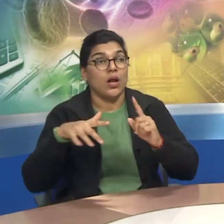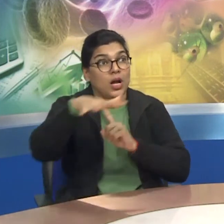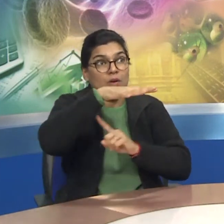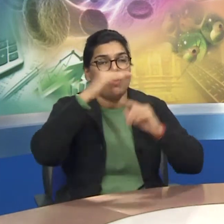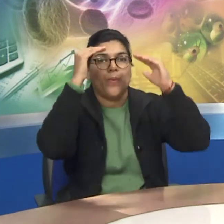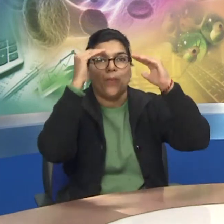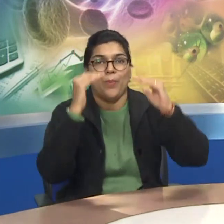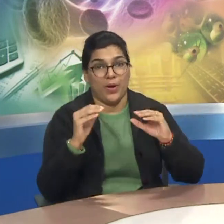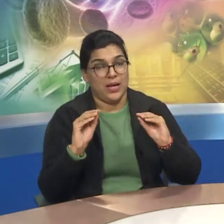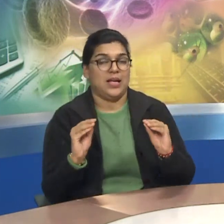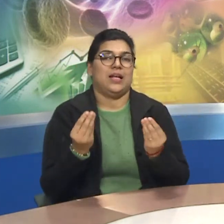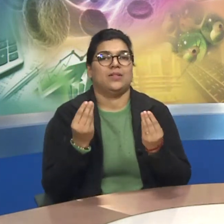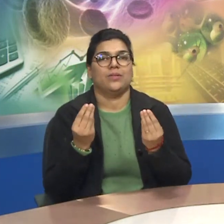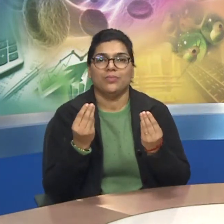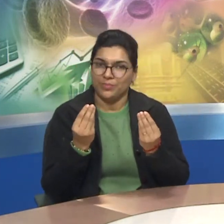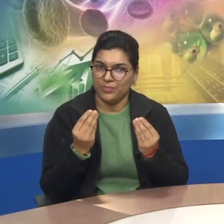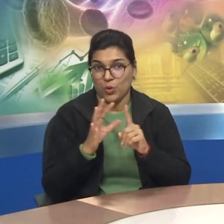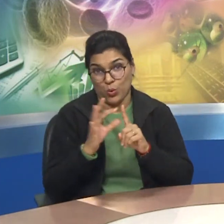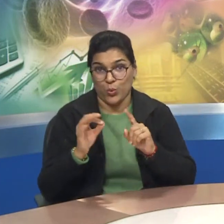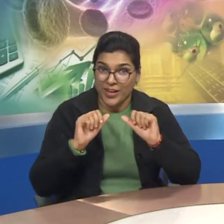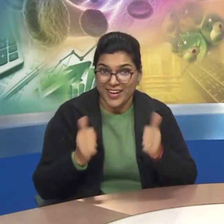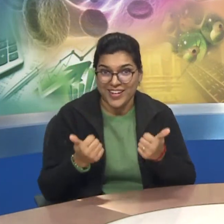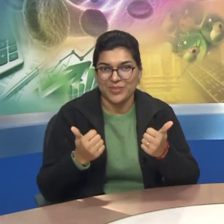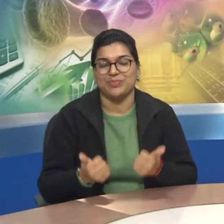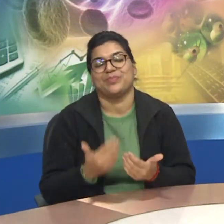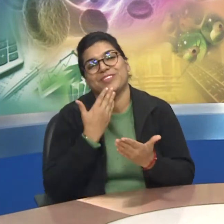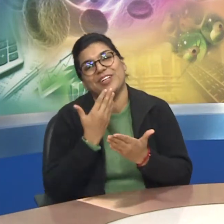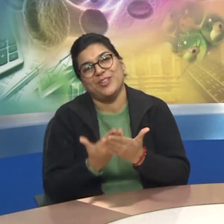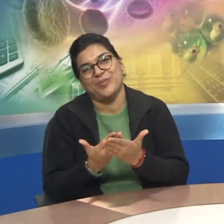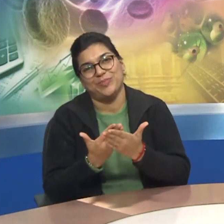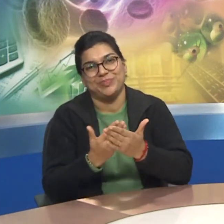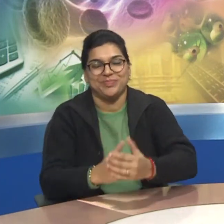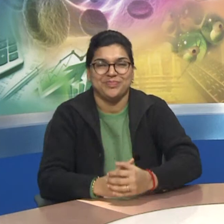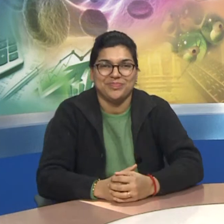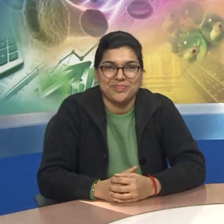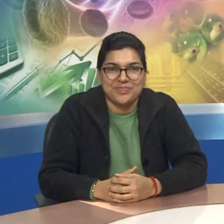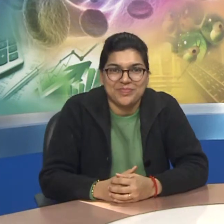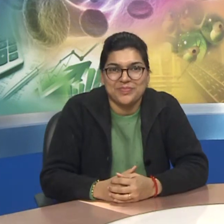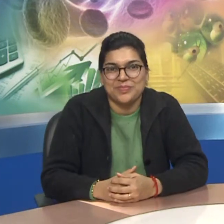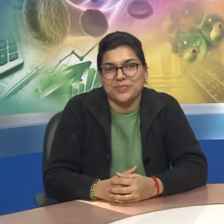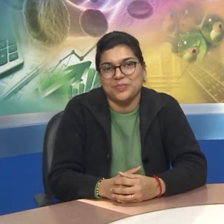And also some awareness days were discussed. Thank you.